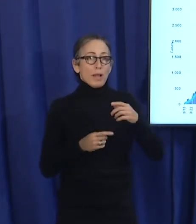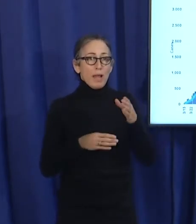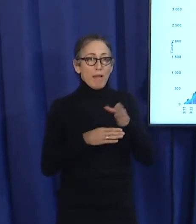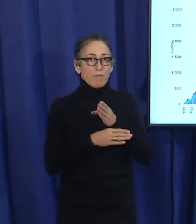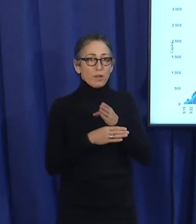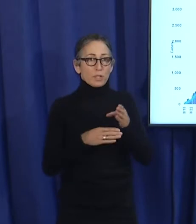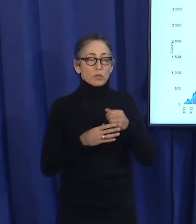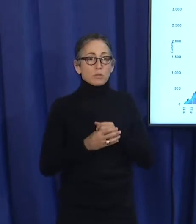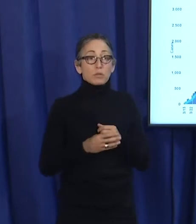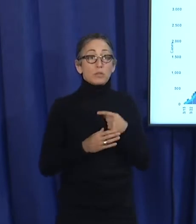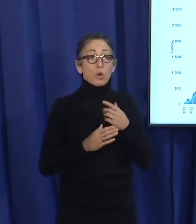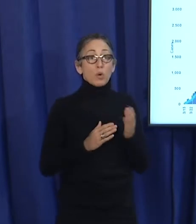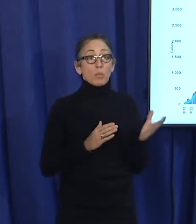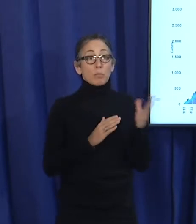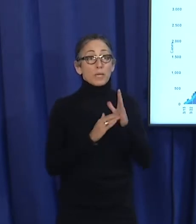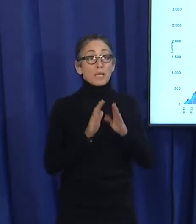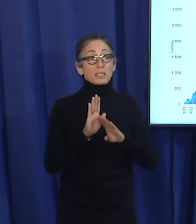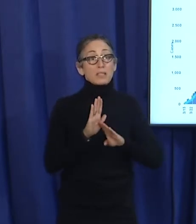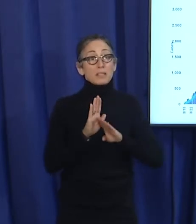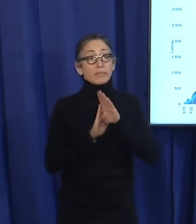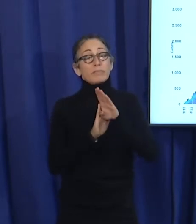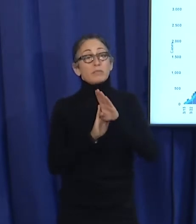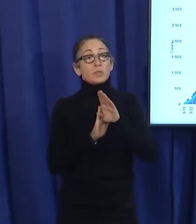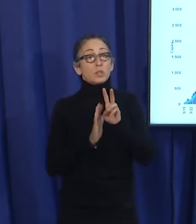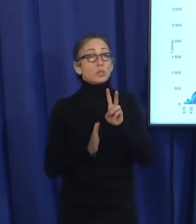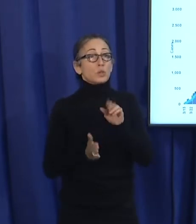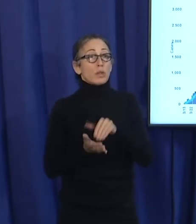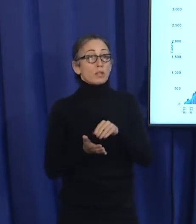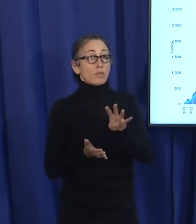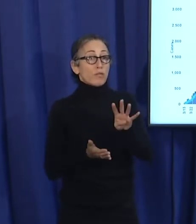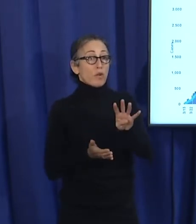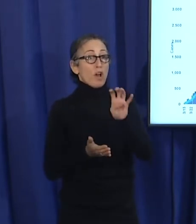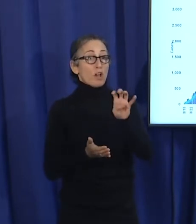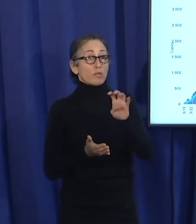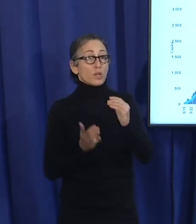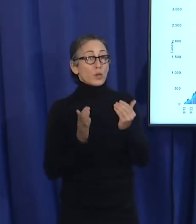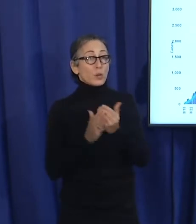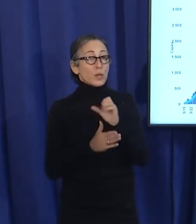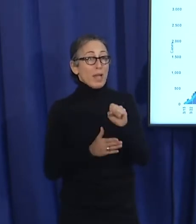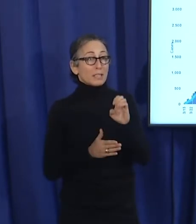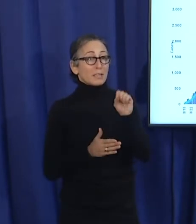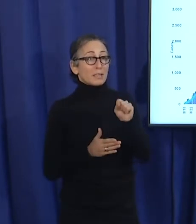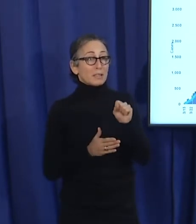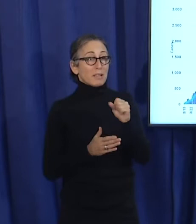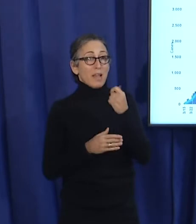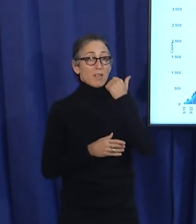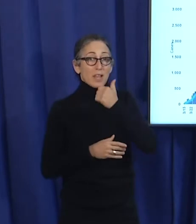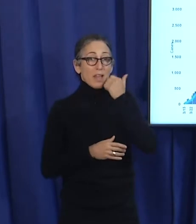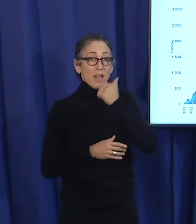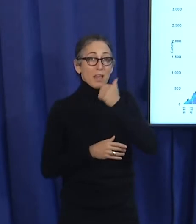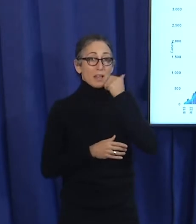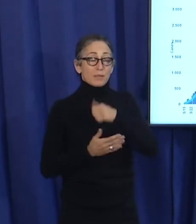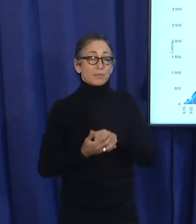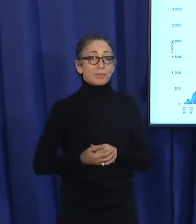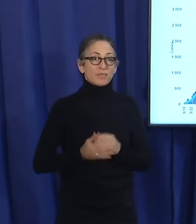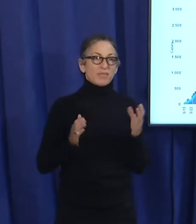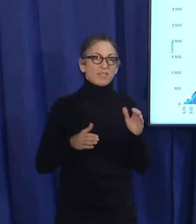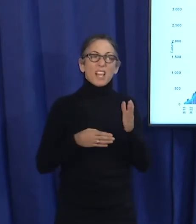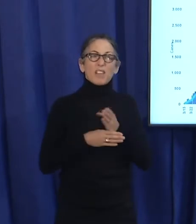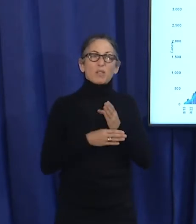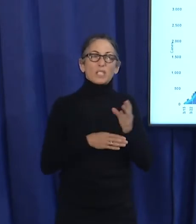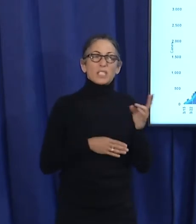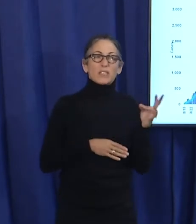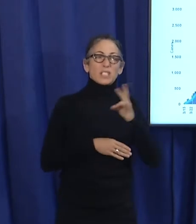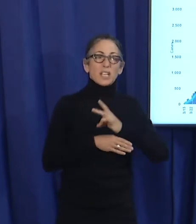we peaked at over 2,400 new cases per day as a 7-day average. As a reminder, we want this